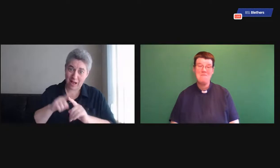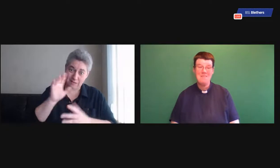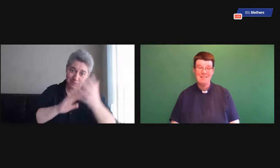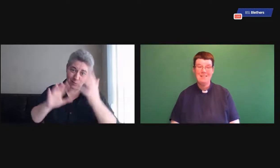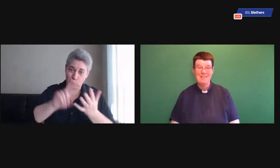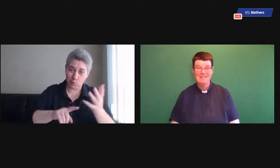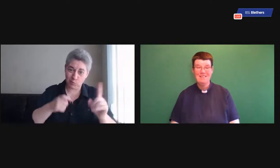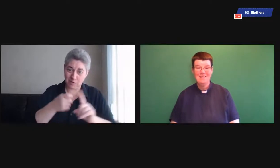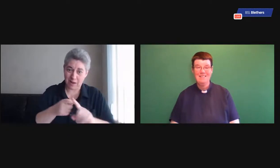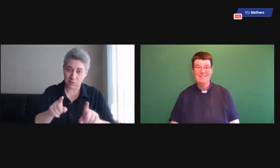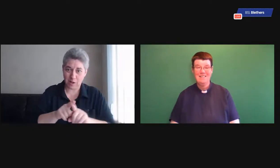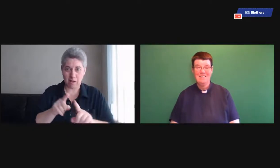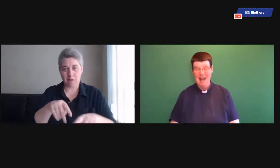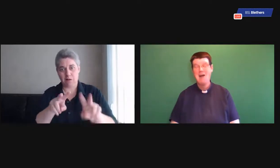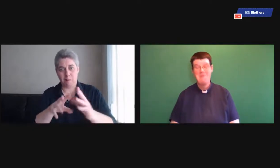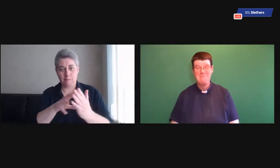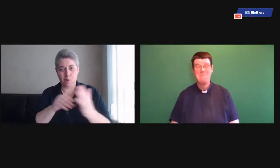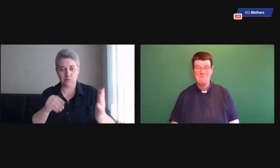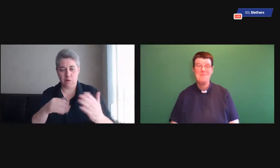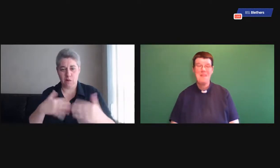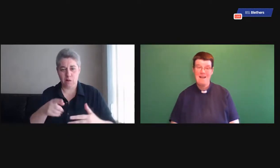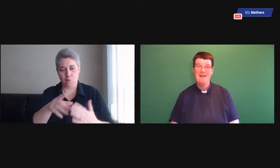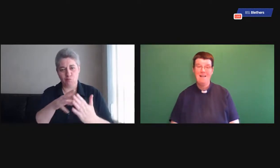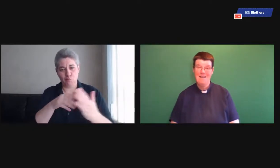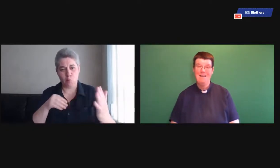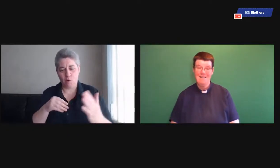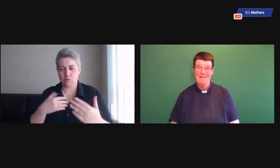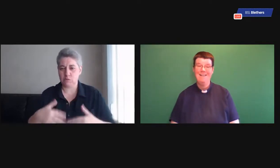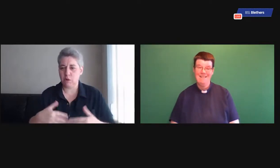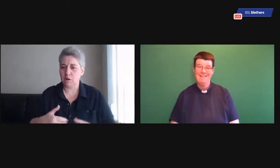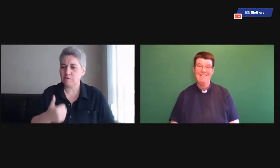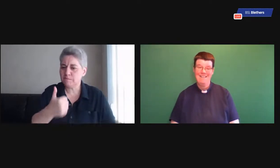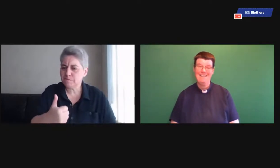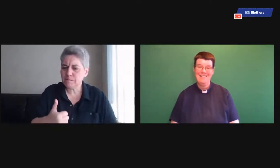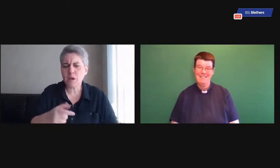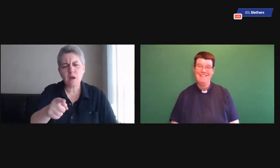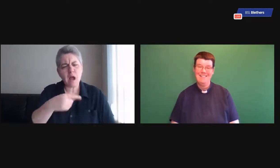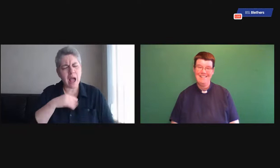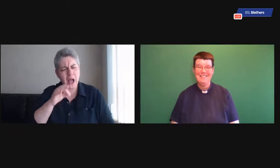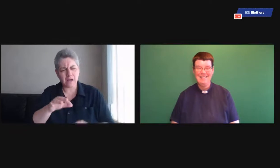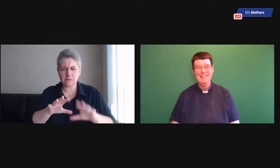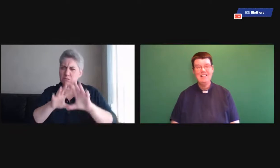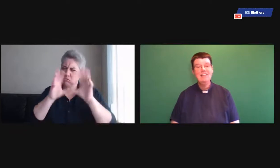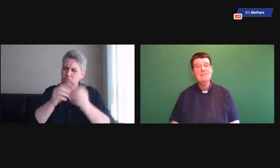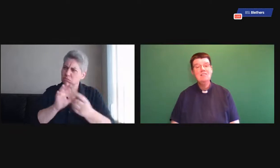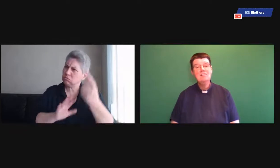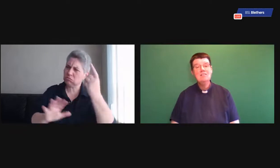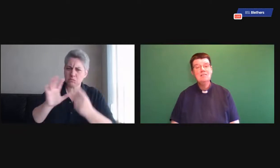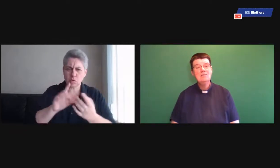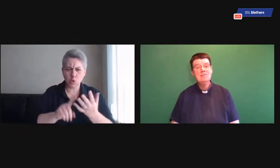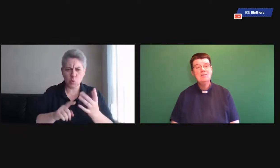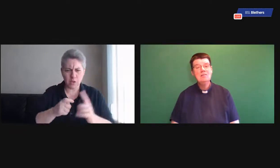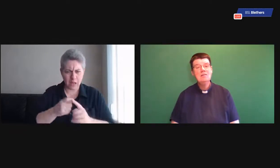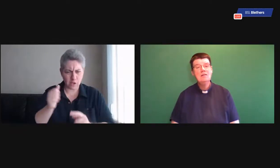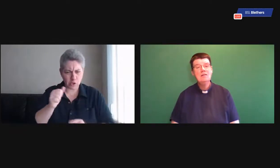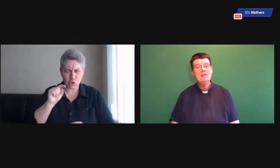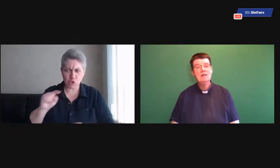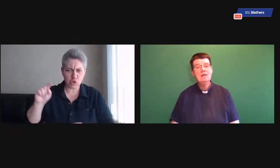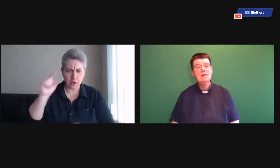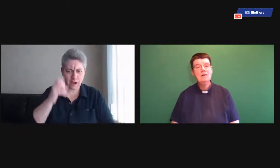and become a minister. And maybe, there'll be more. You'll be a role model for other deaf people. We have ministers all over the